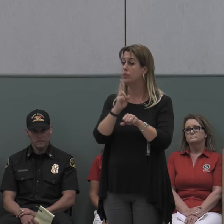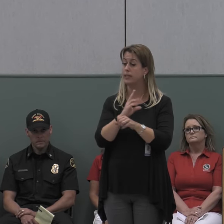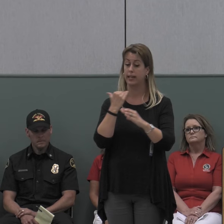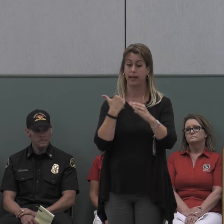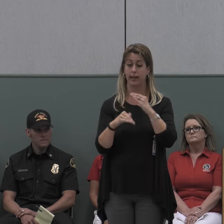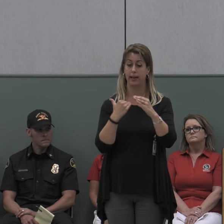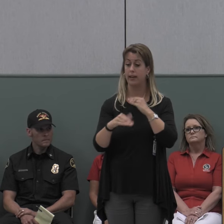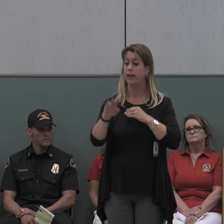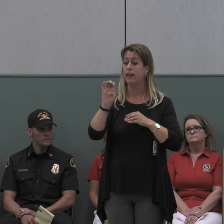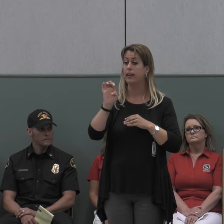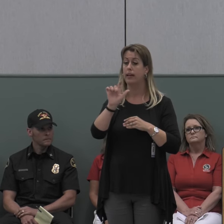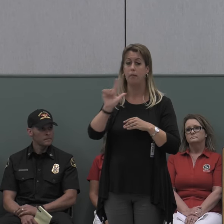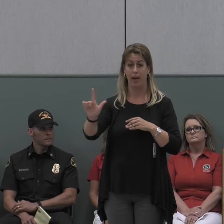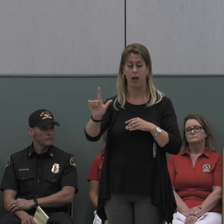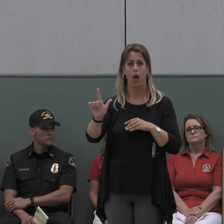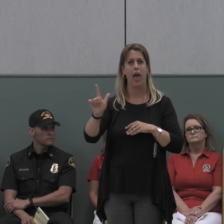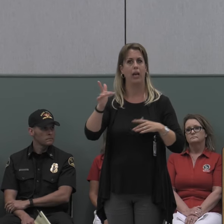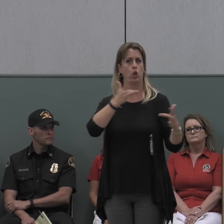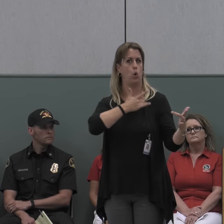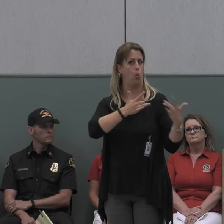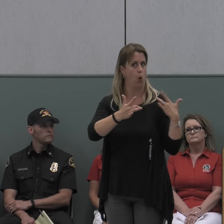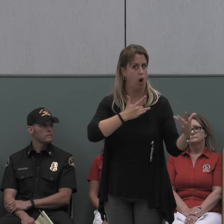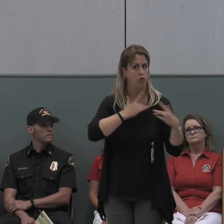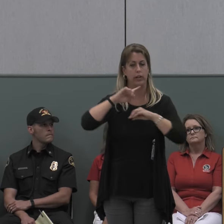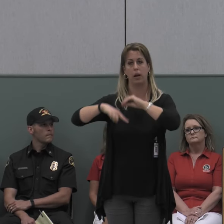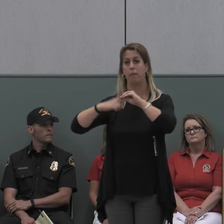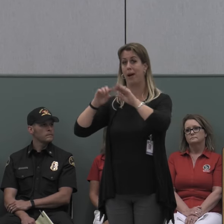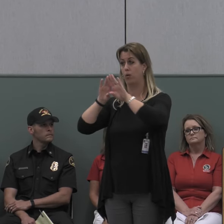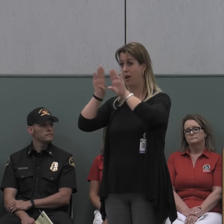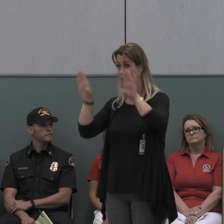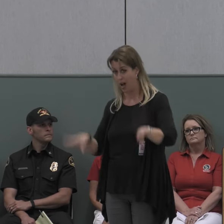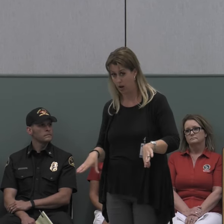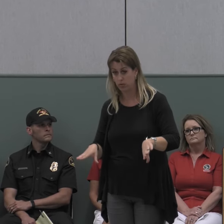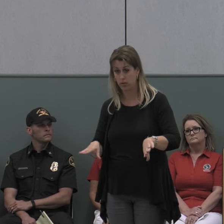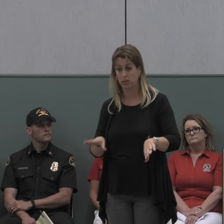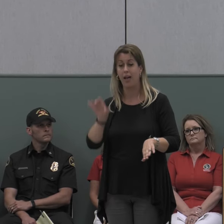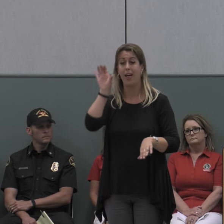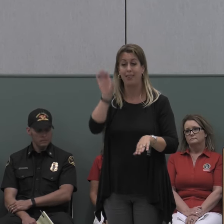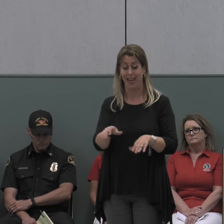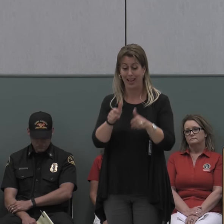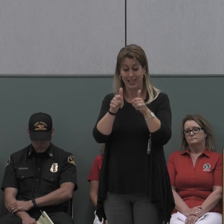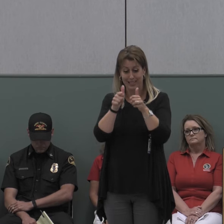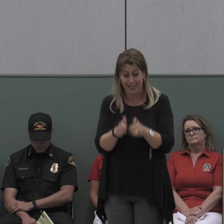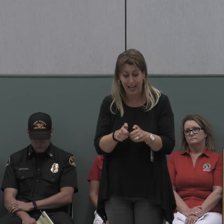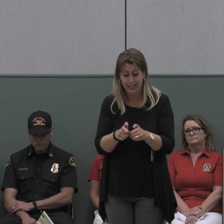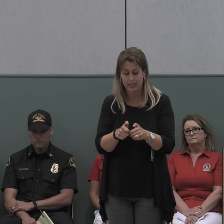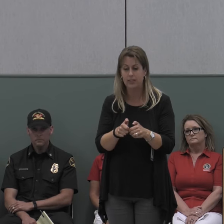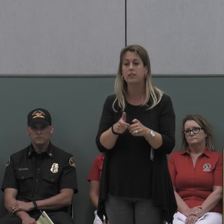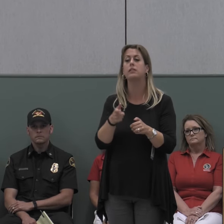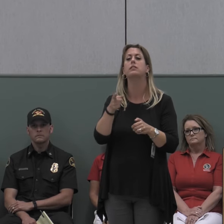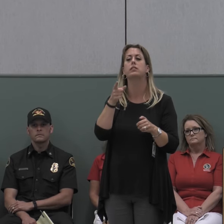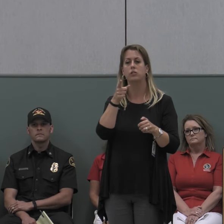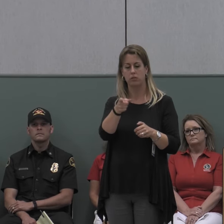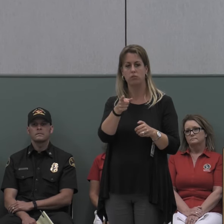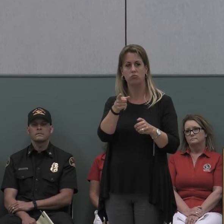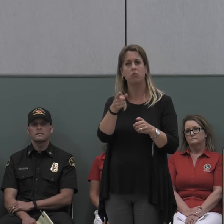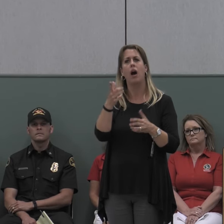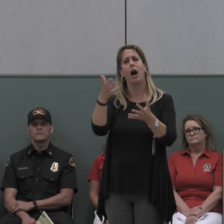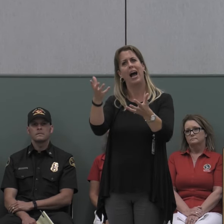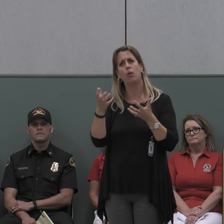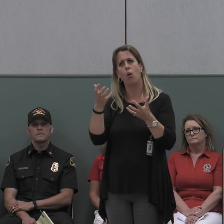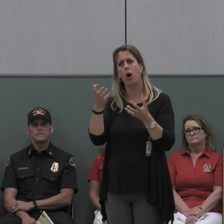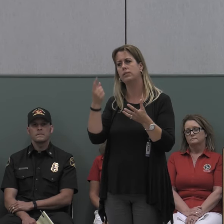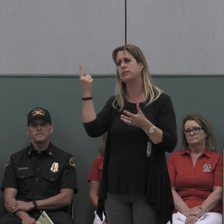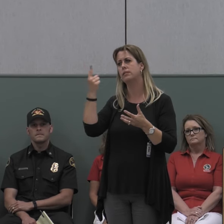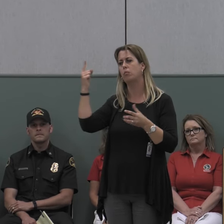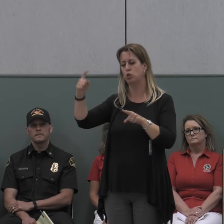you are worried about your house, include in the text that you'd like somebody to call you to come